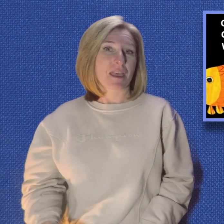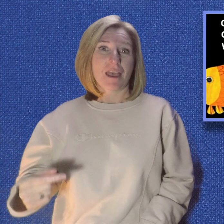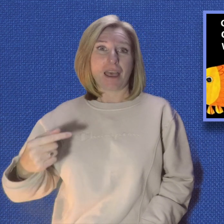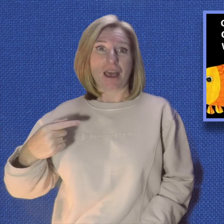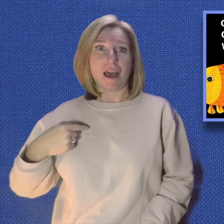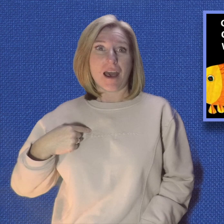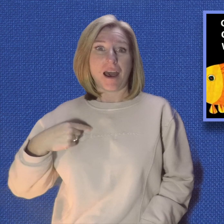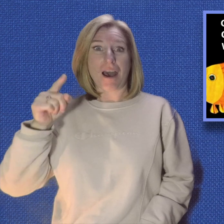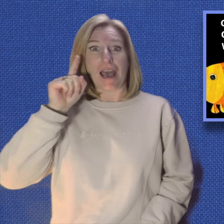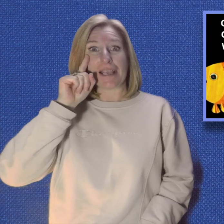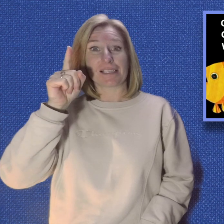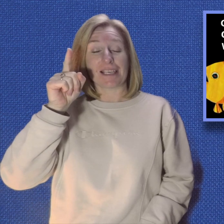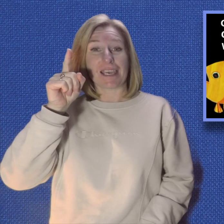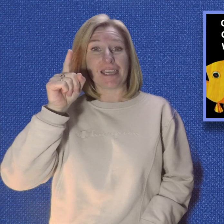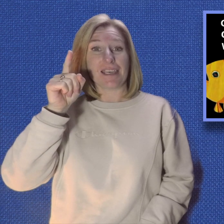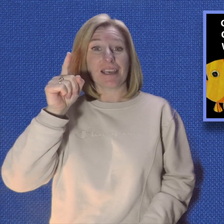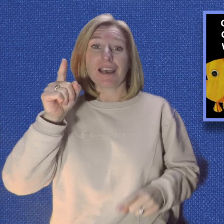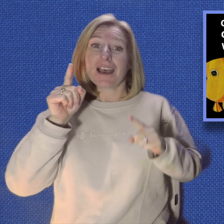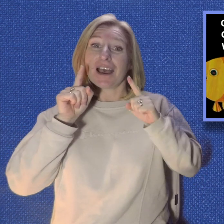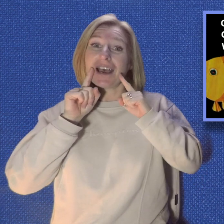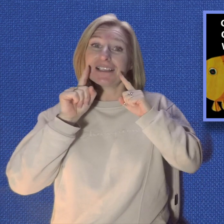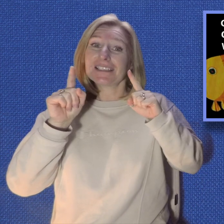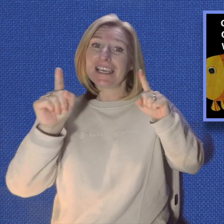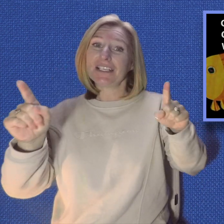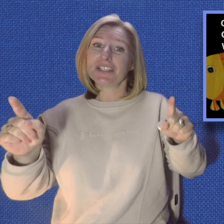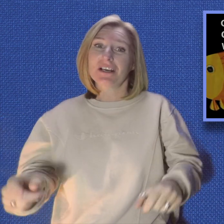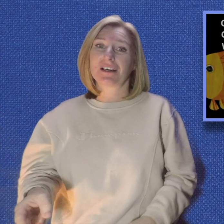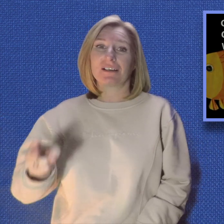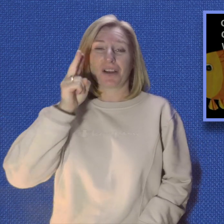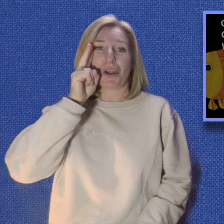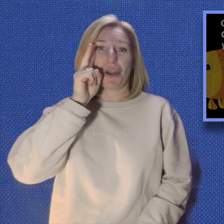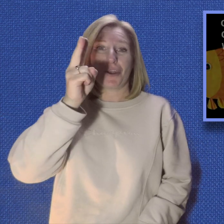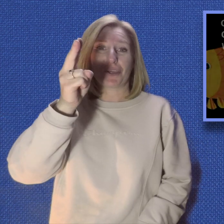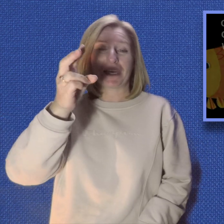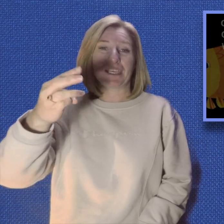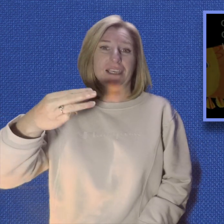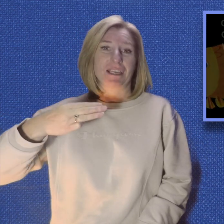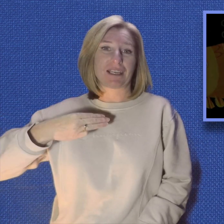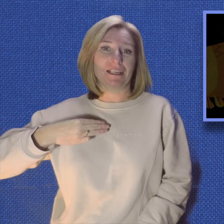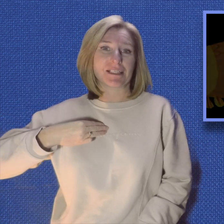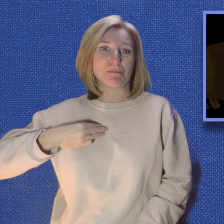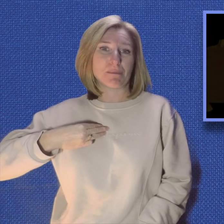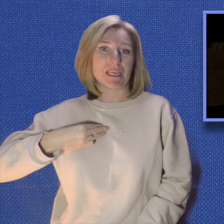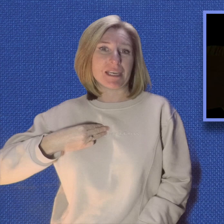I see a teacher looking at me.